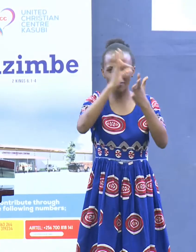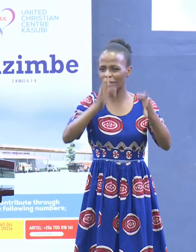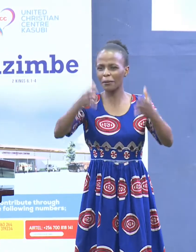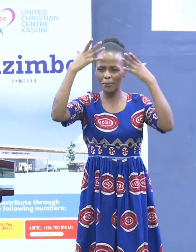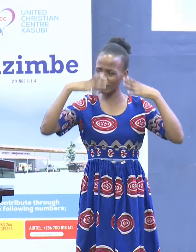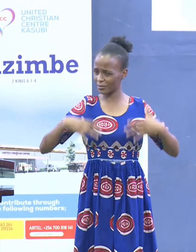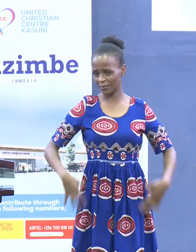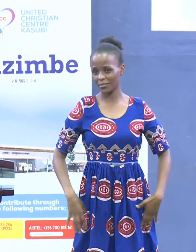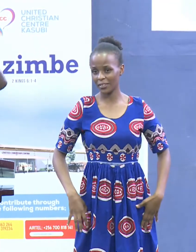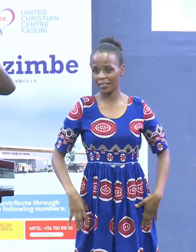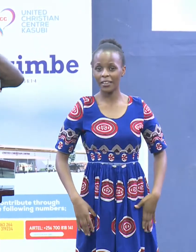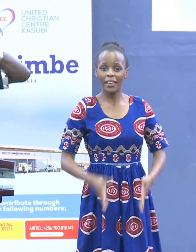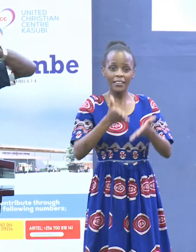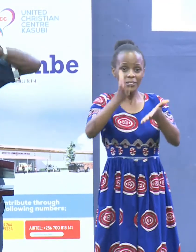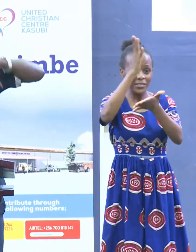is dressing up.